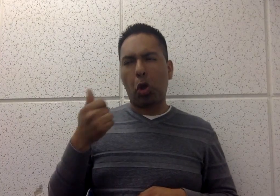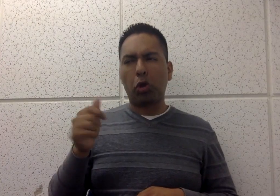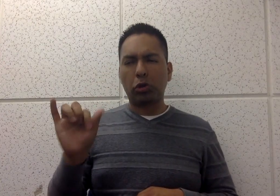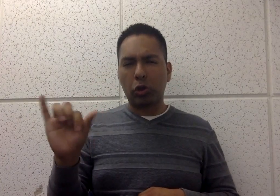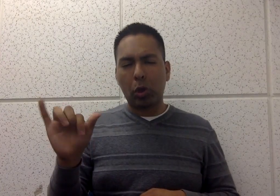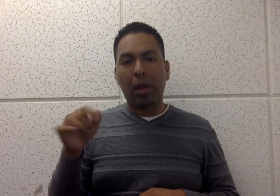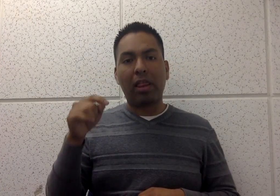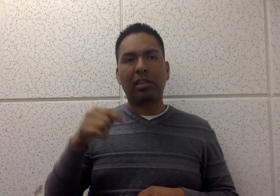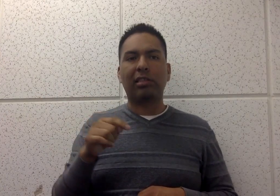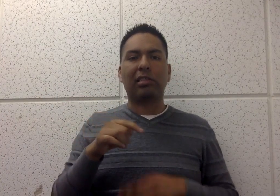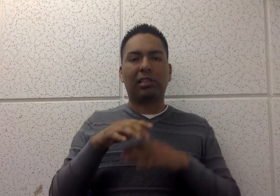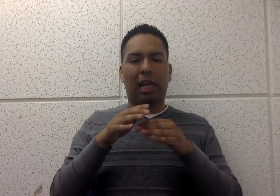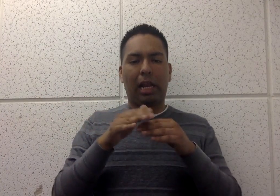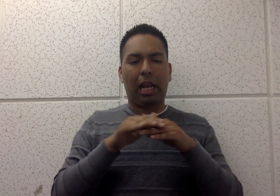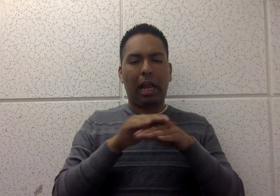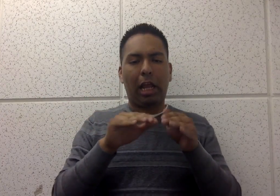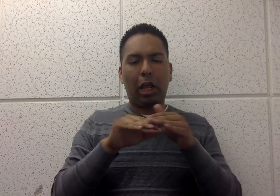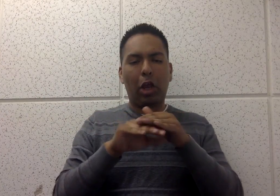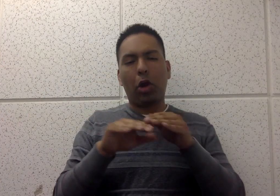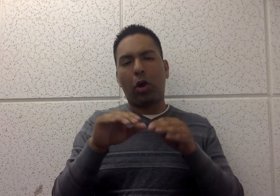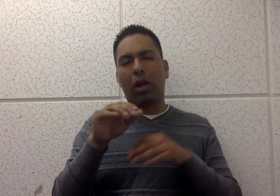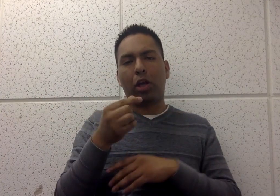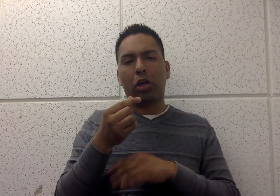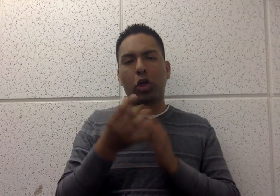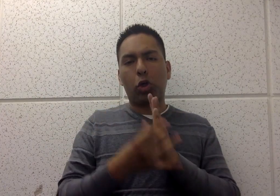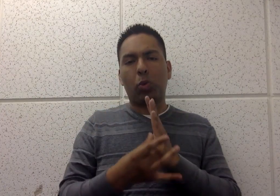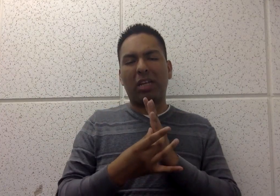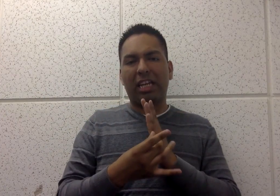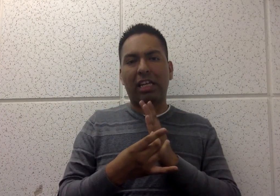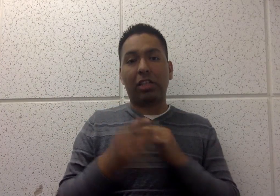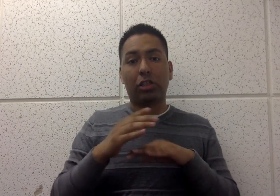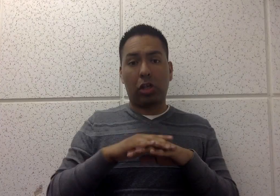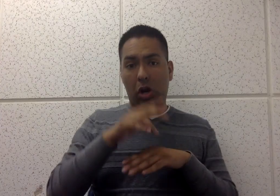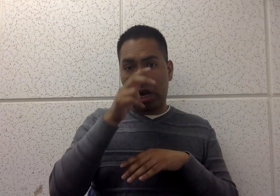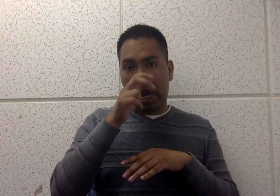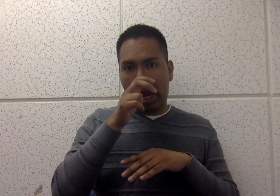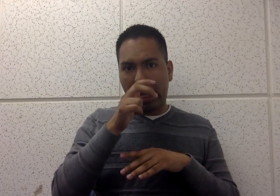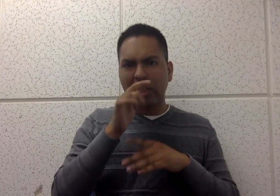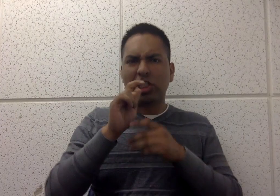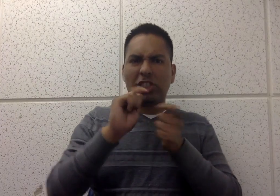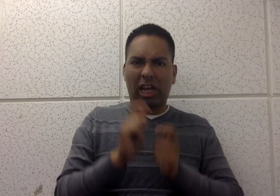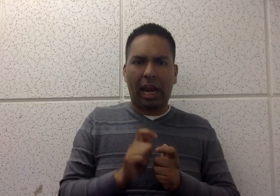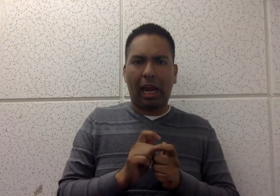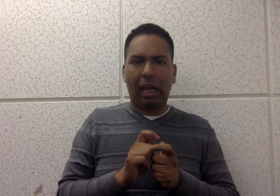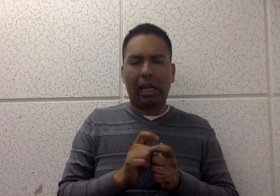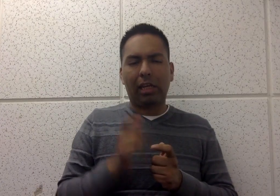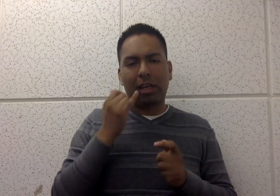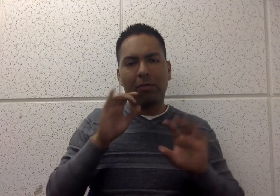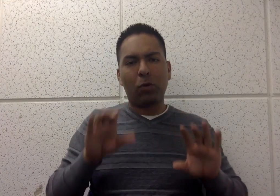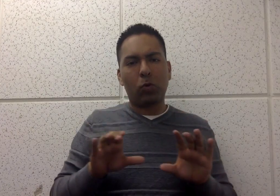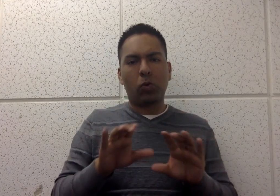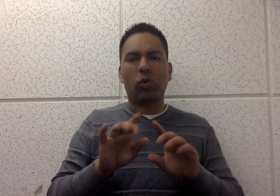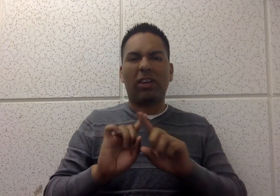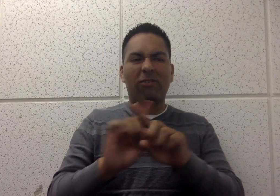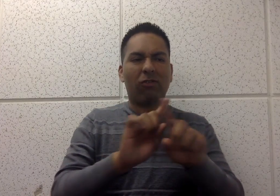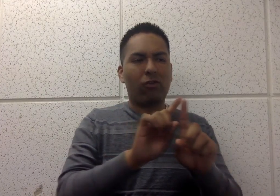of grease on the outside of ants, is different as ants perform different tasks. And we've done experiments that show that that's because the